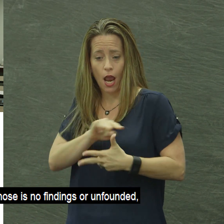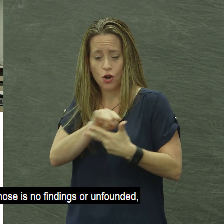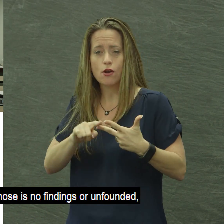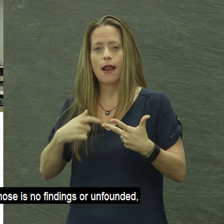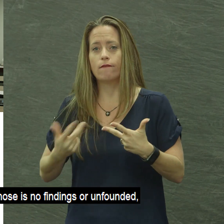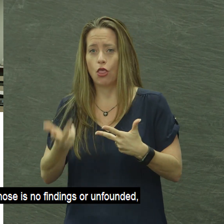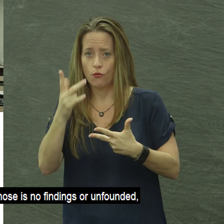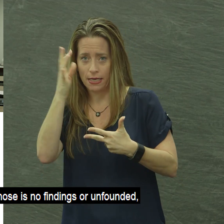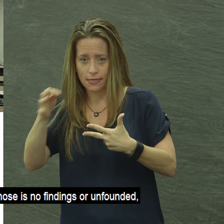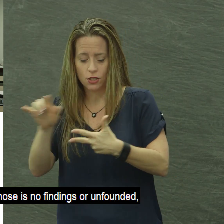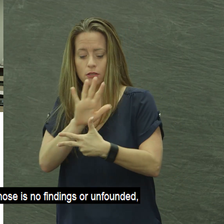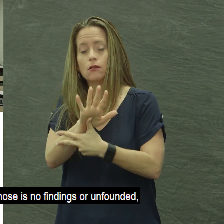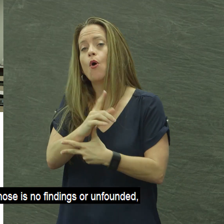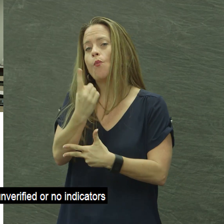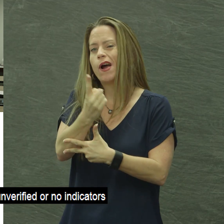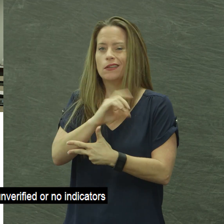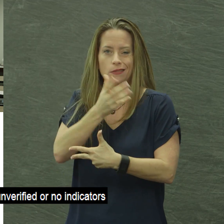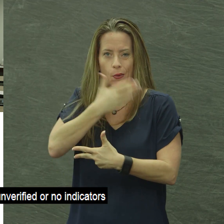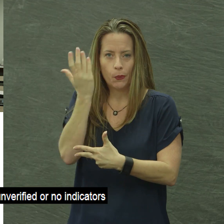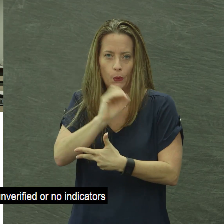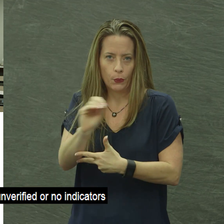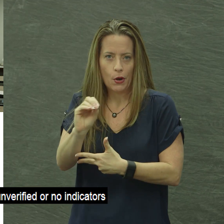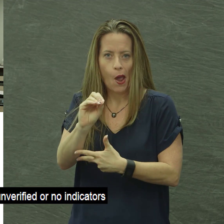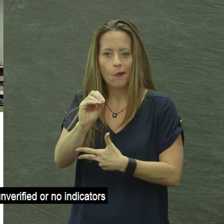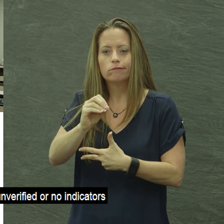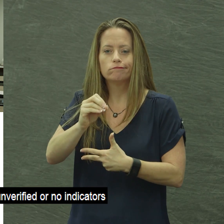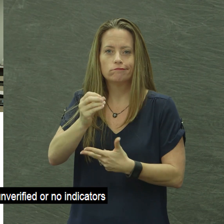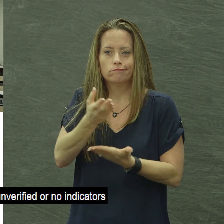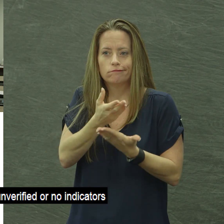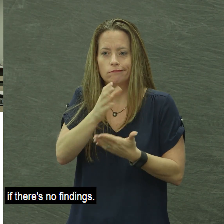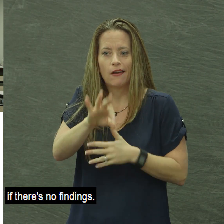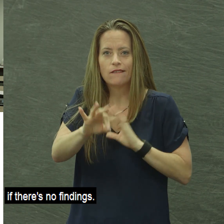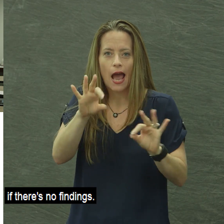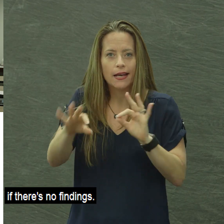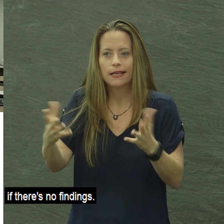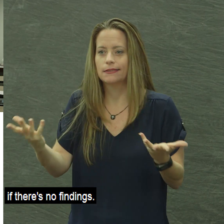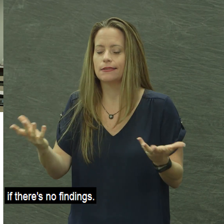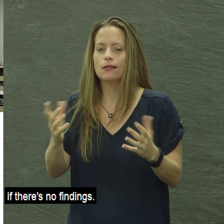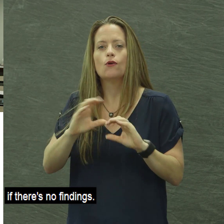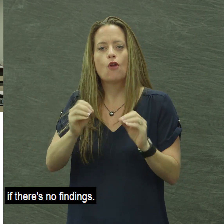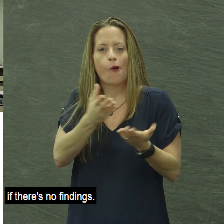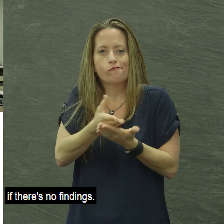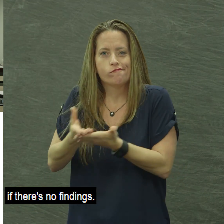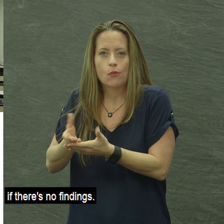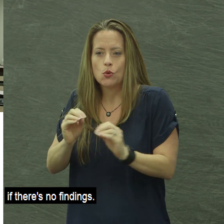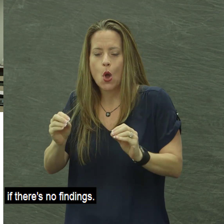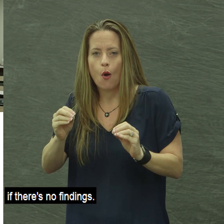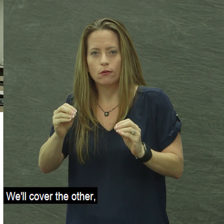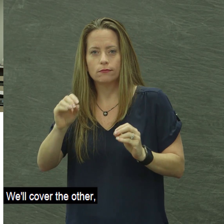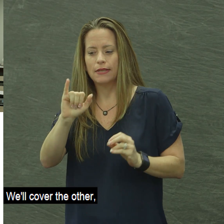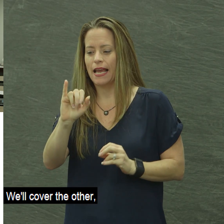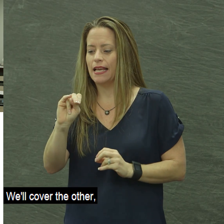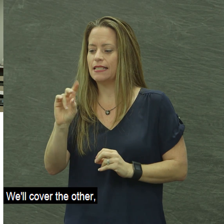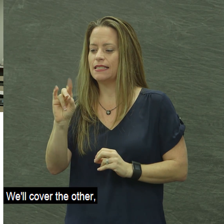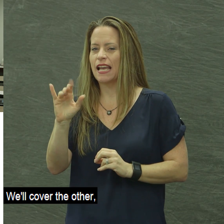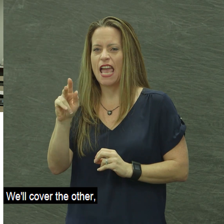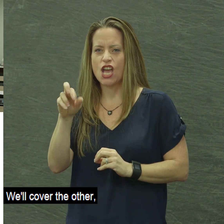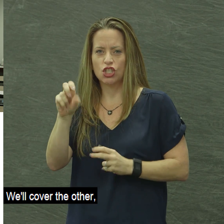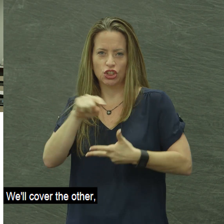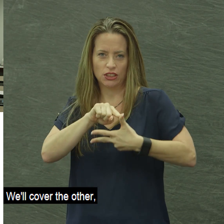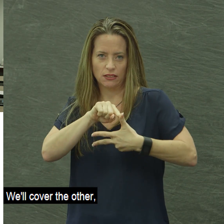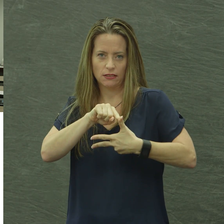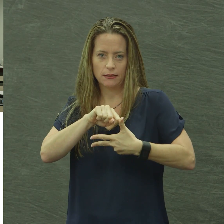findings, or unfounded, unverified, or no indicators if there's no findings. We'll cover the